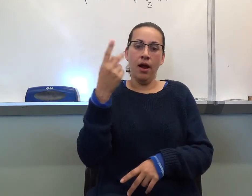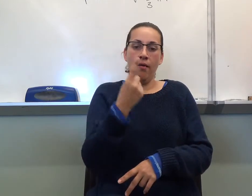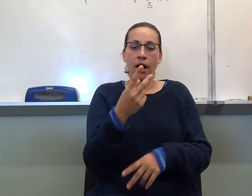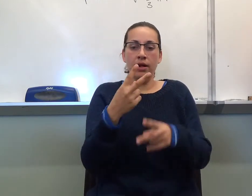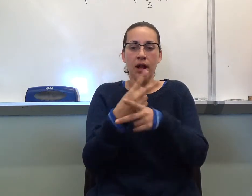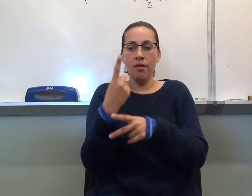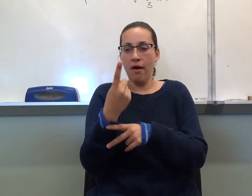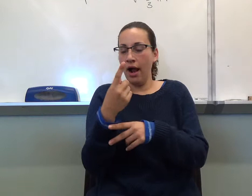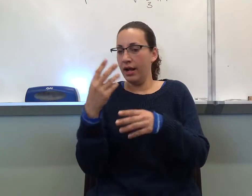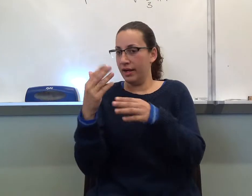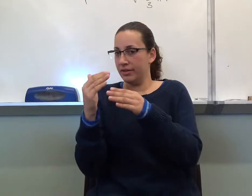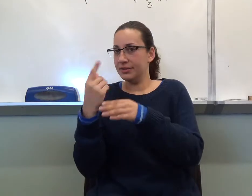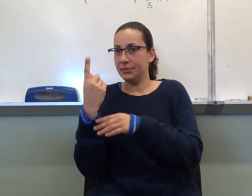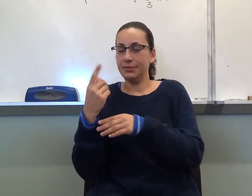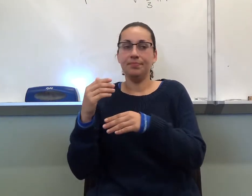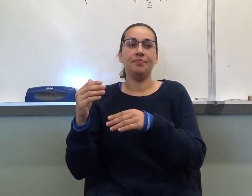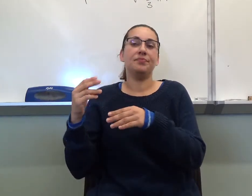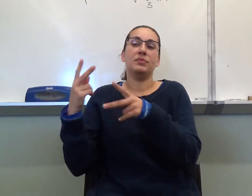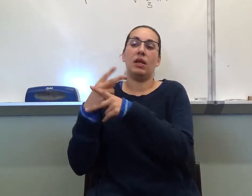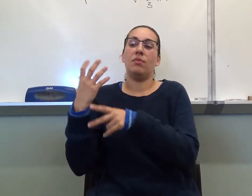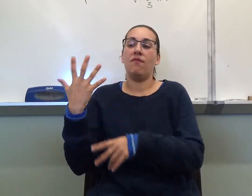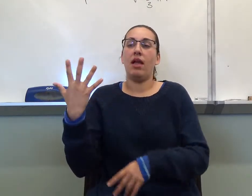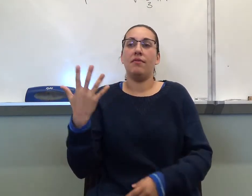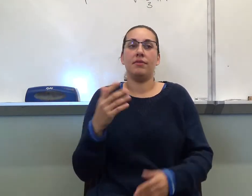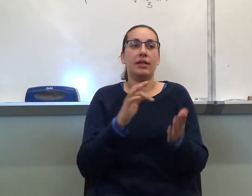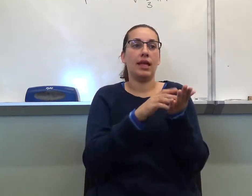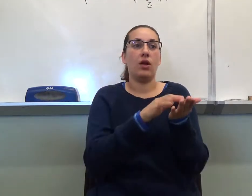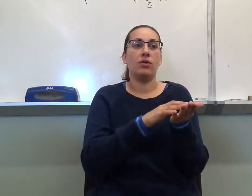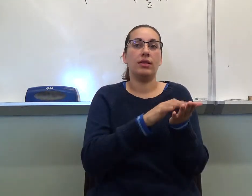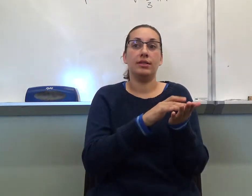we have to multiply that out on our calculator.